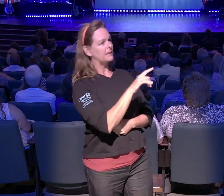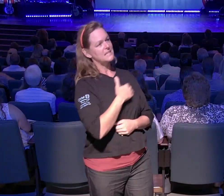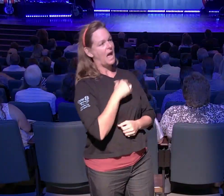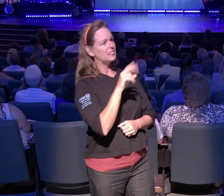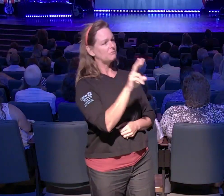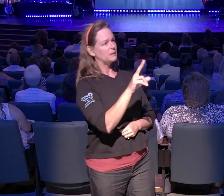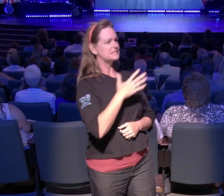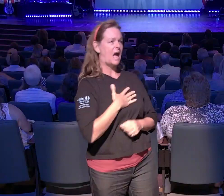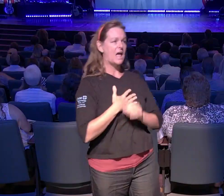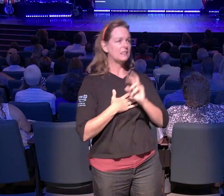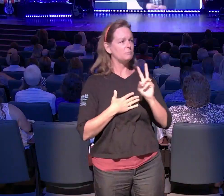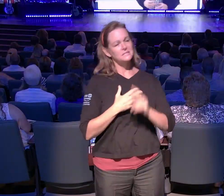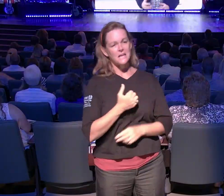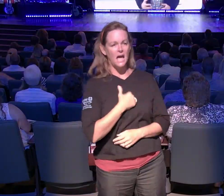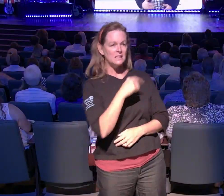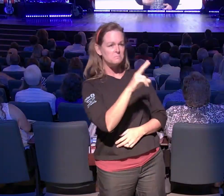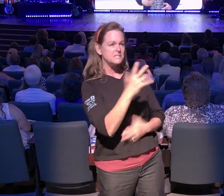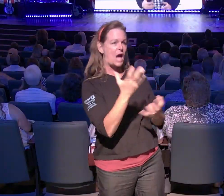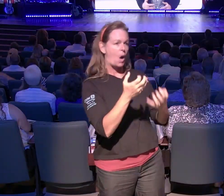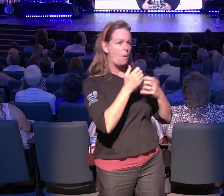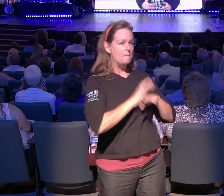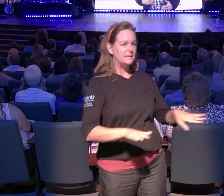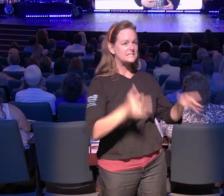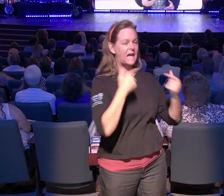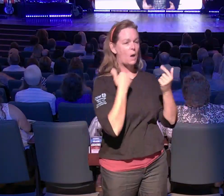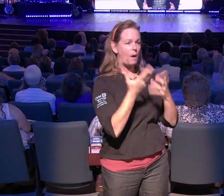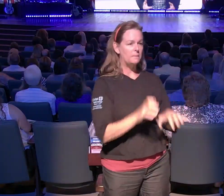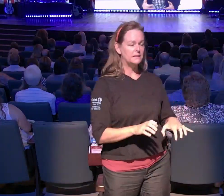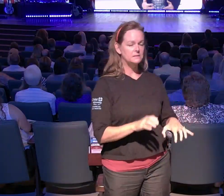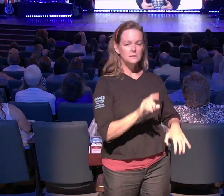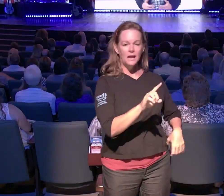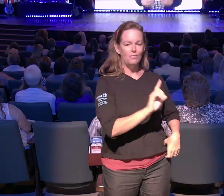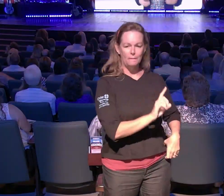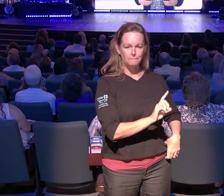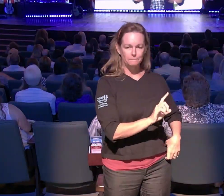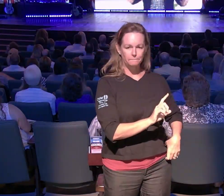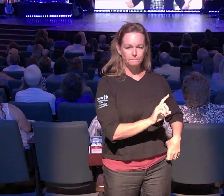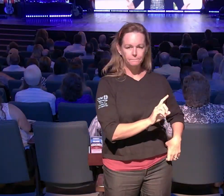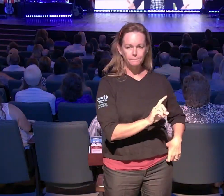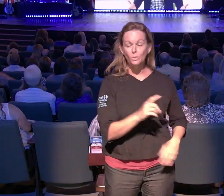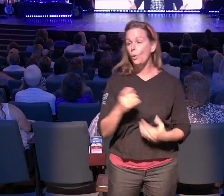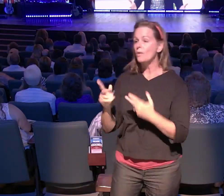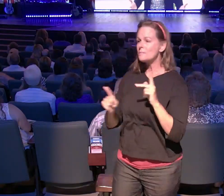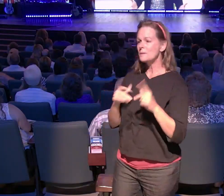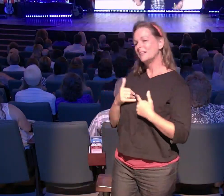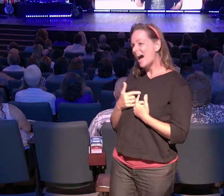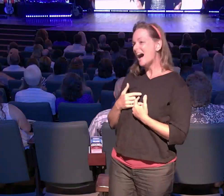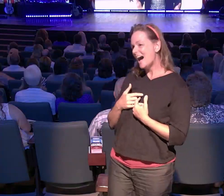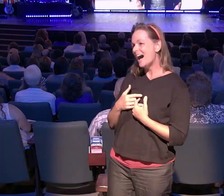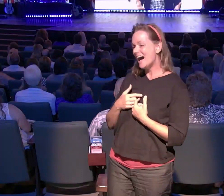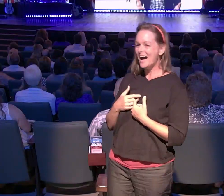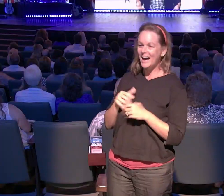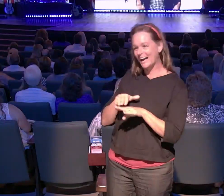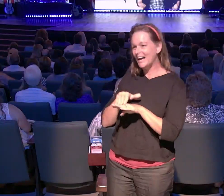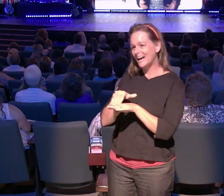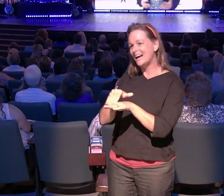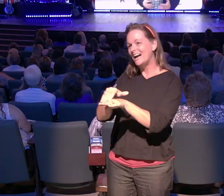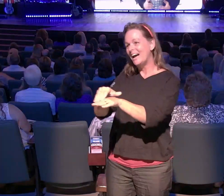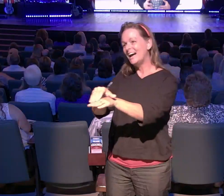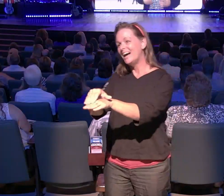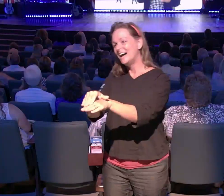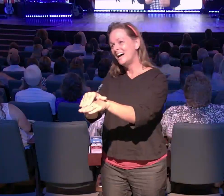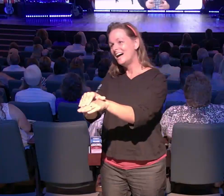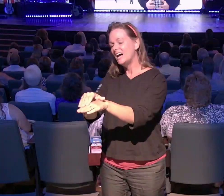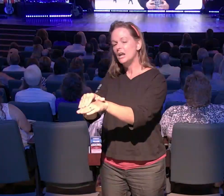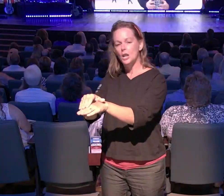people who love peace. He doesn't say, "Blessed are the peaceable," or the easy to get along with people. Instead, He says, "Blessed